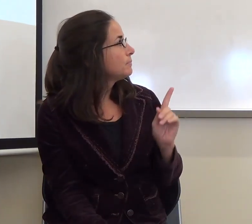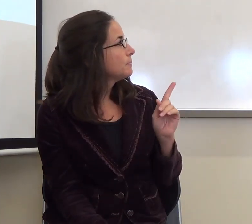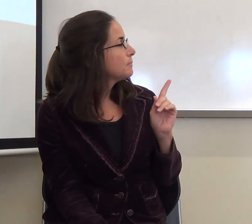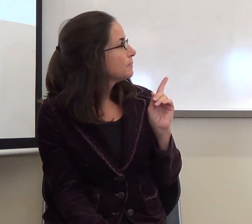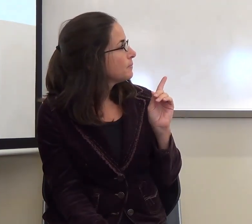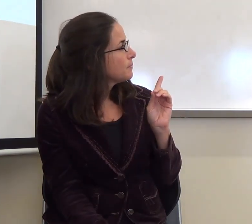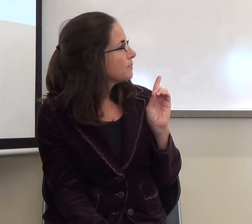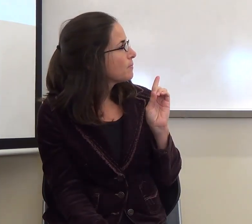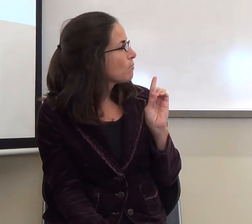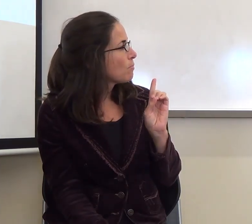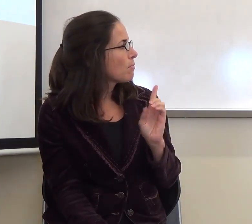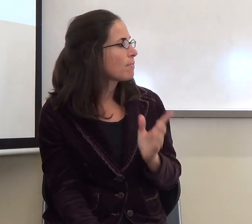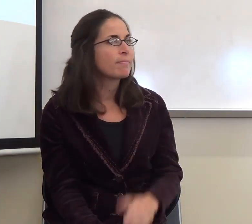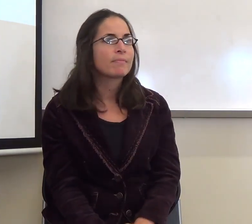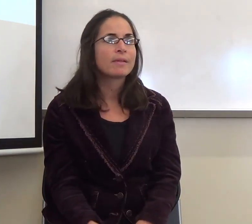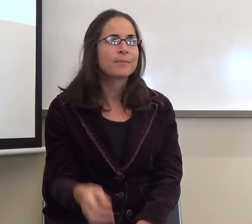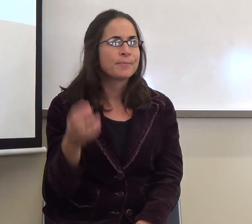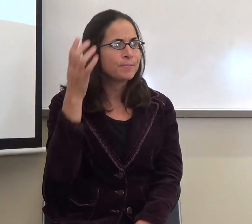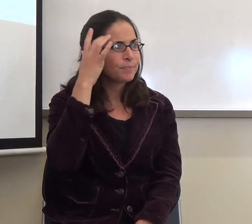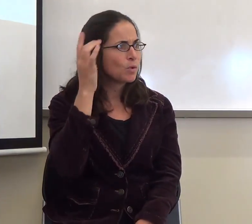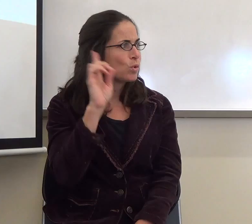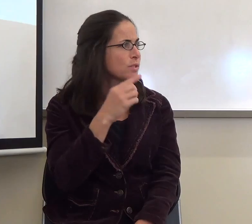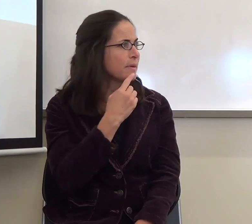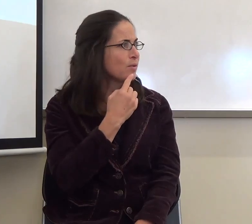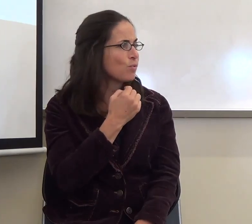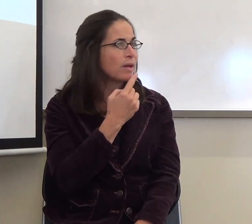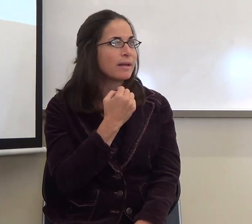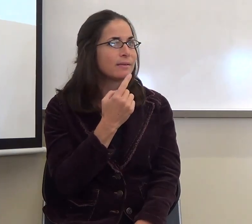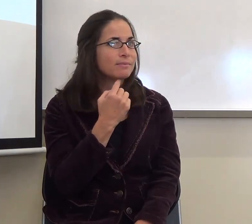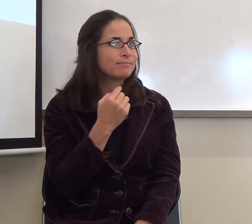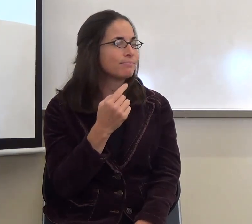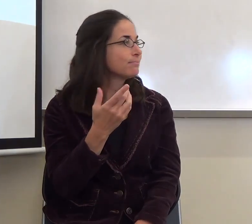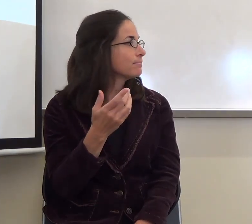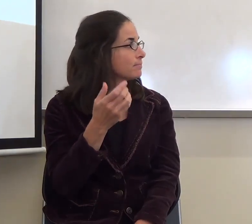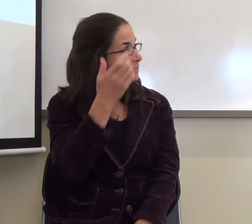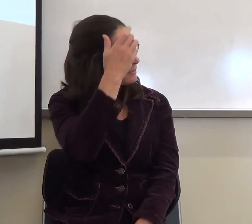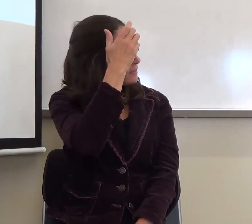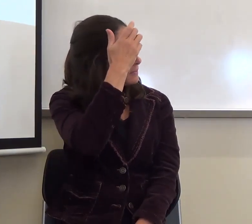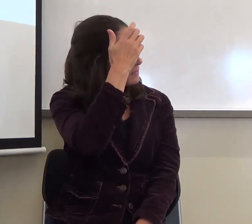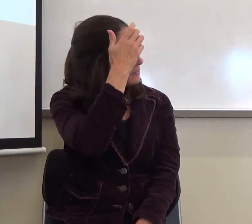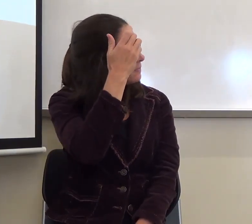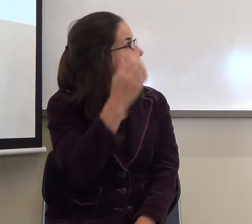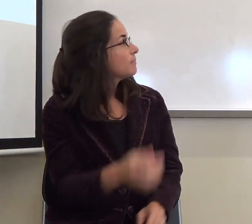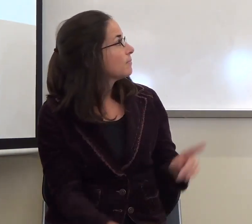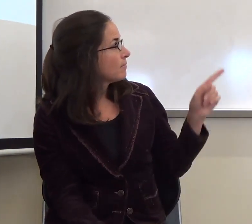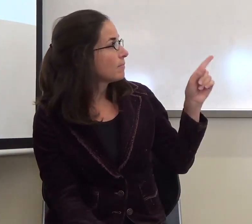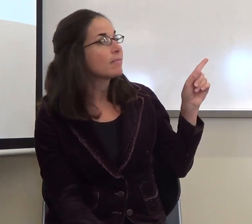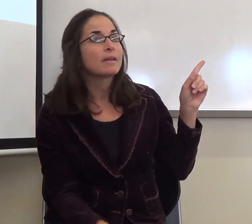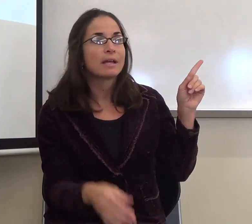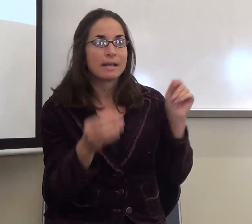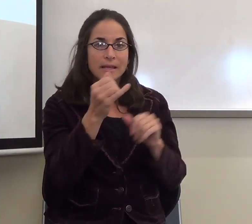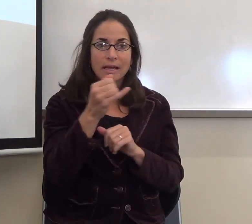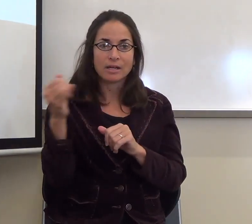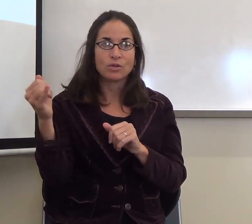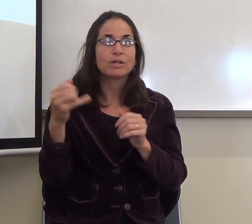Oh, I don't know what to do with my red one. Okay, I'll find it and put it in there. Okay, this is a thing or things. Okay, now how